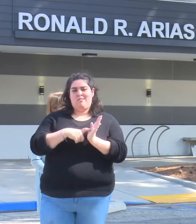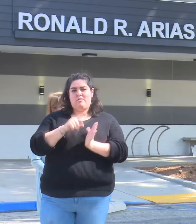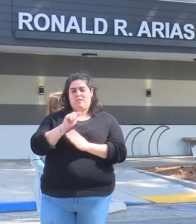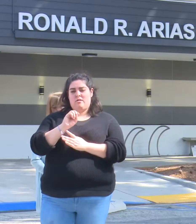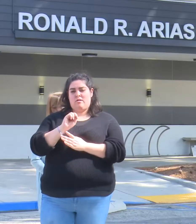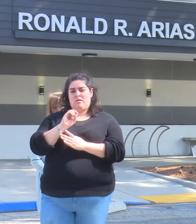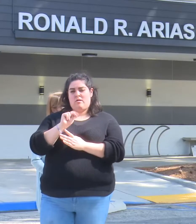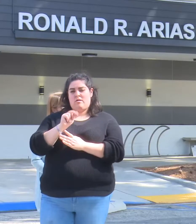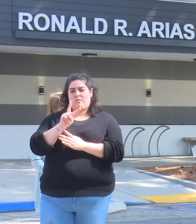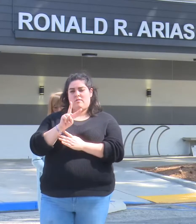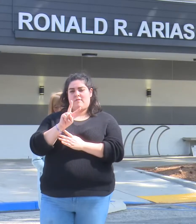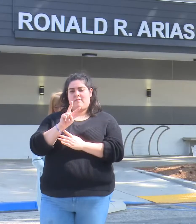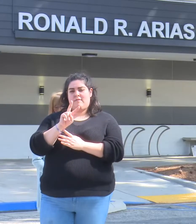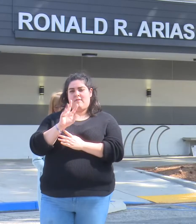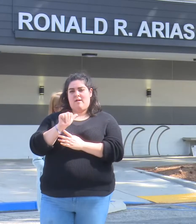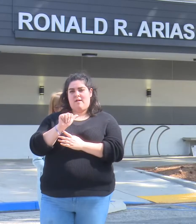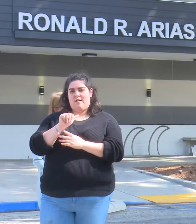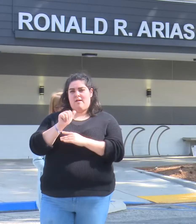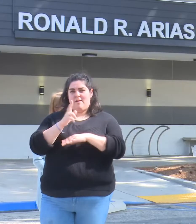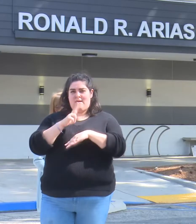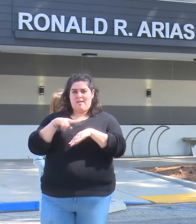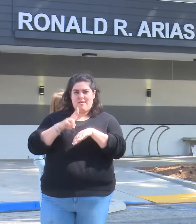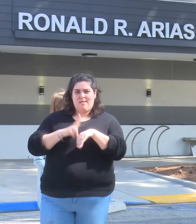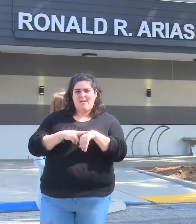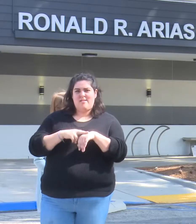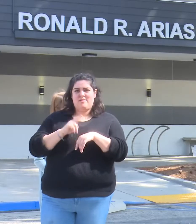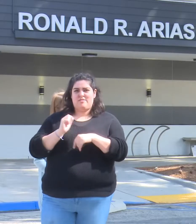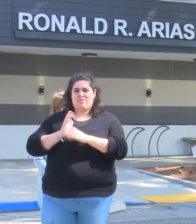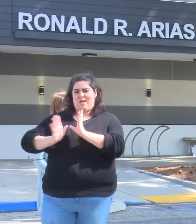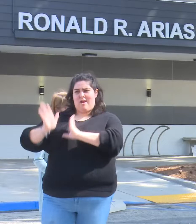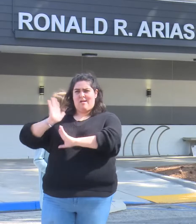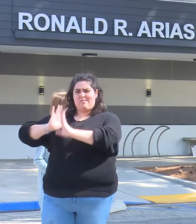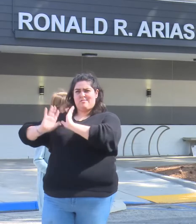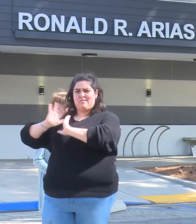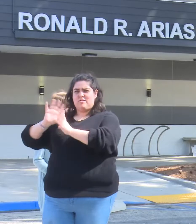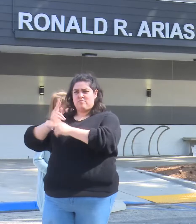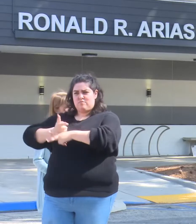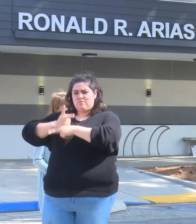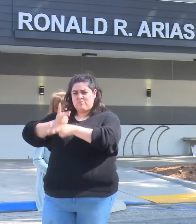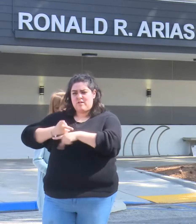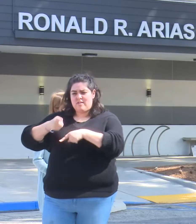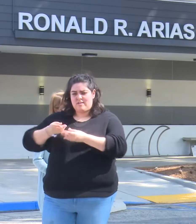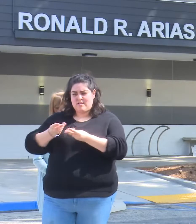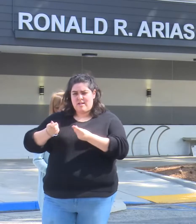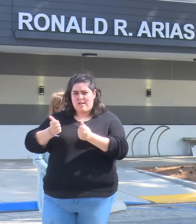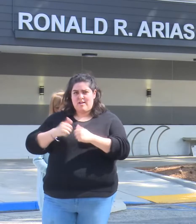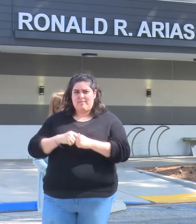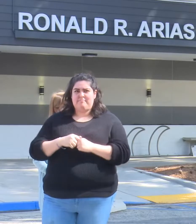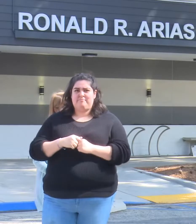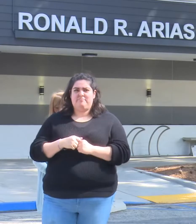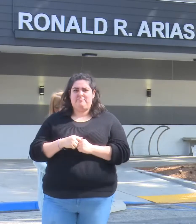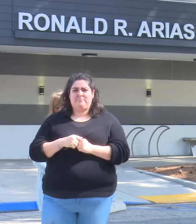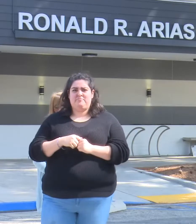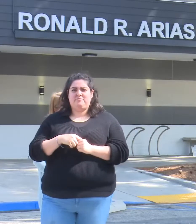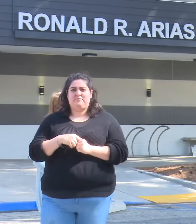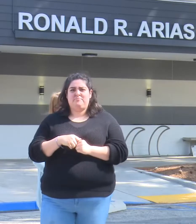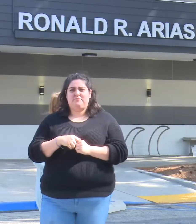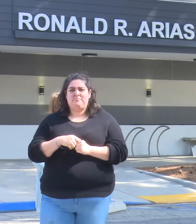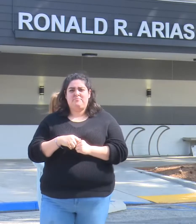Nation, whose ancestors were caretakers of this land, called Tovana, Awangna, and